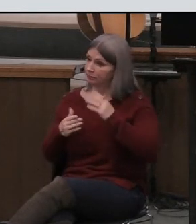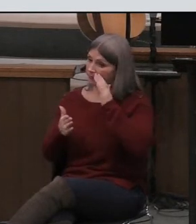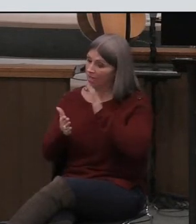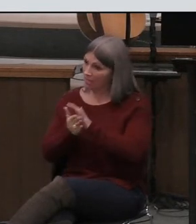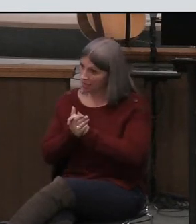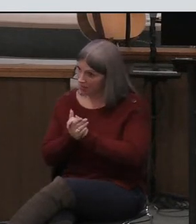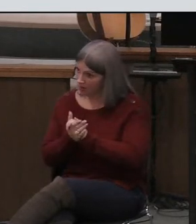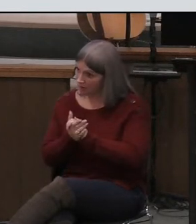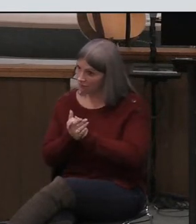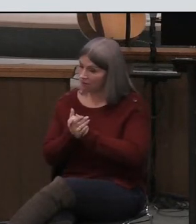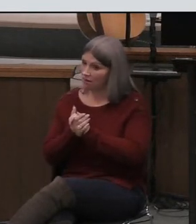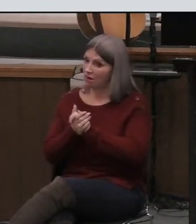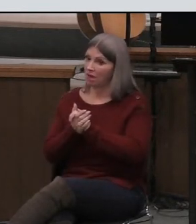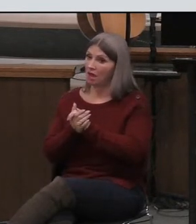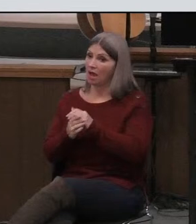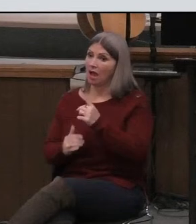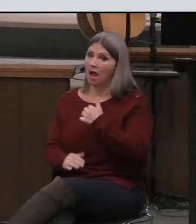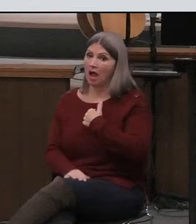Am I